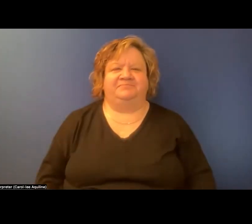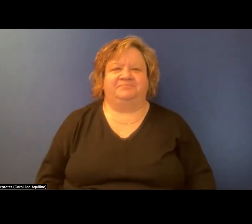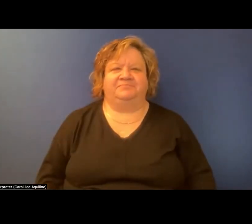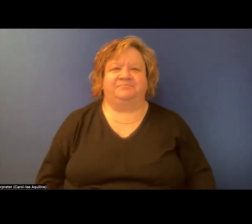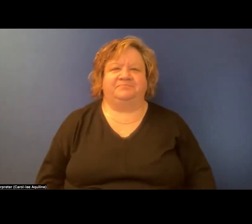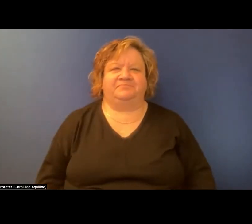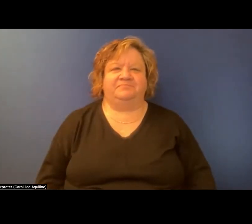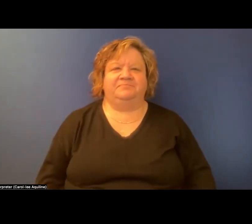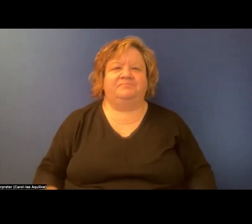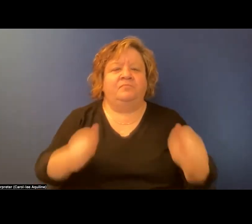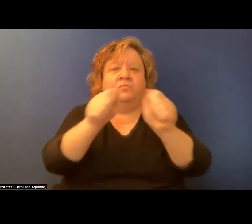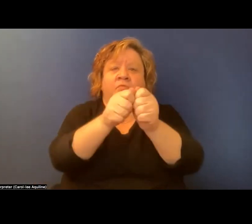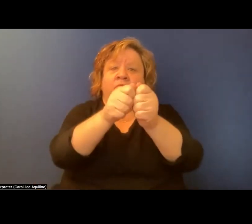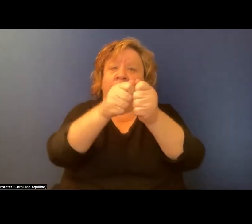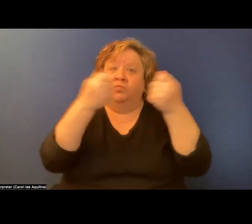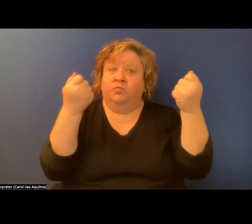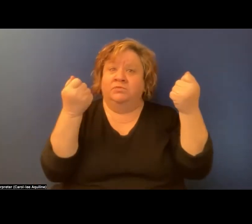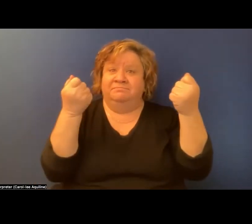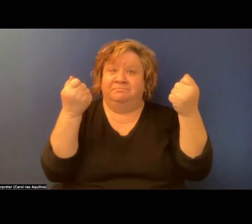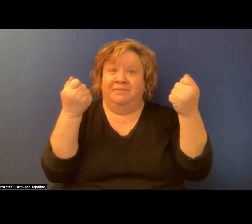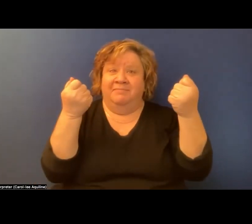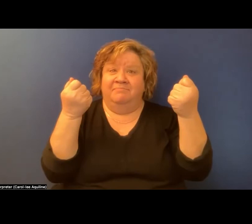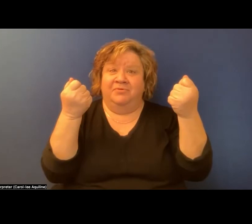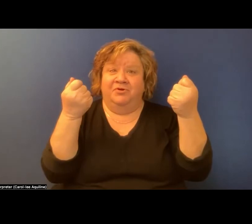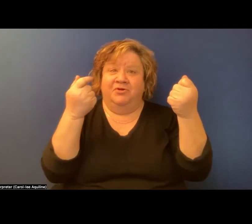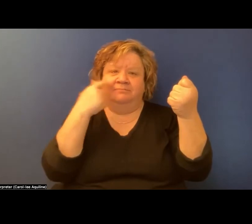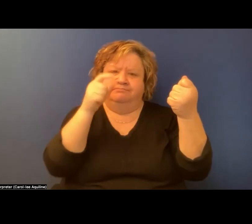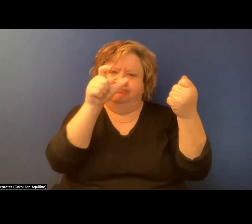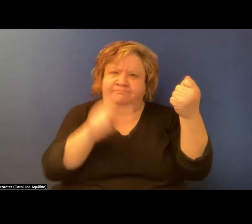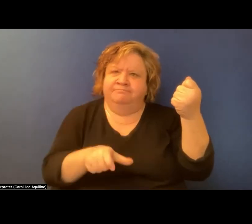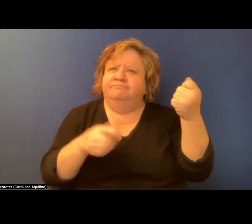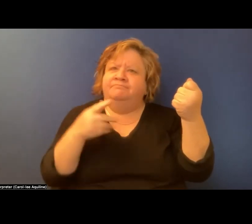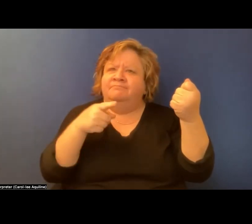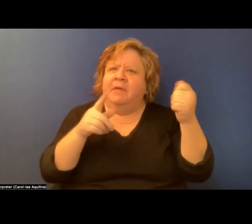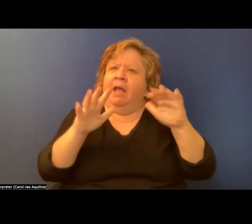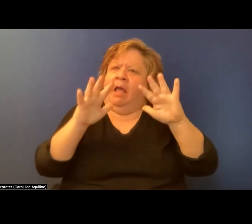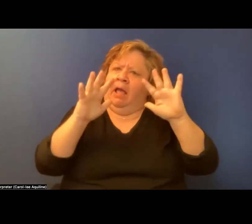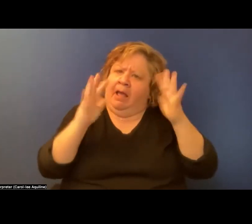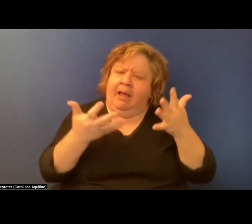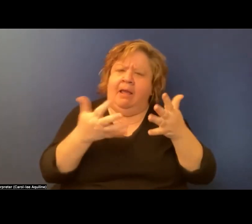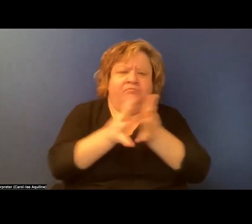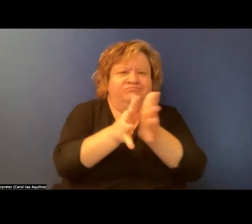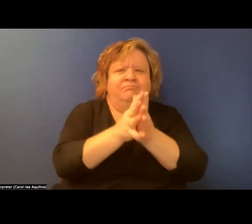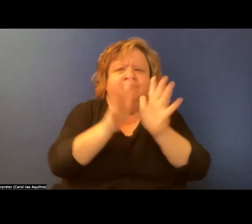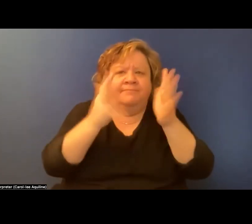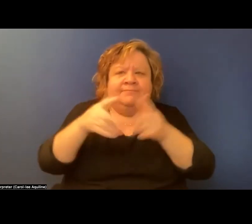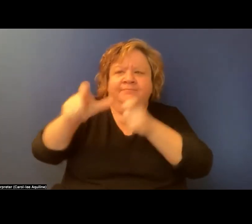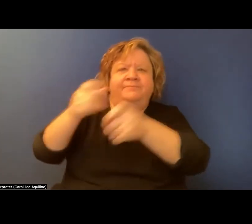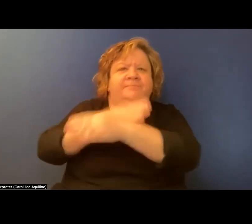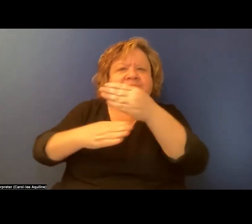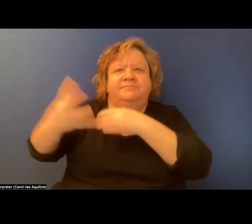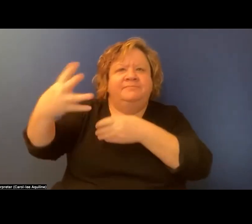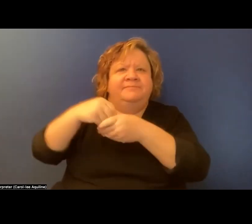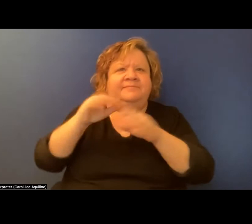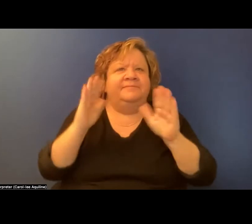to ensure inclusion of persons with disabilities in climate action, set of recommendations published